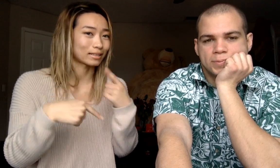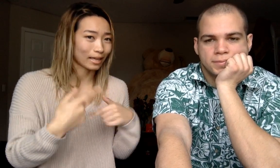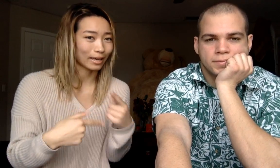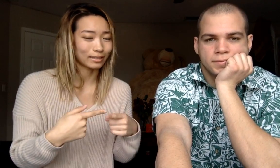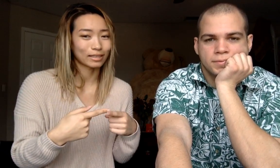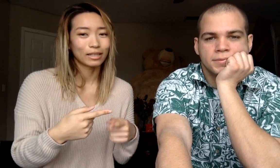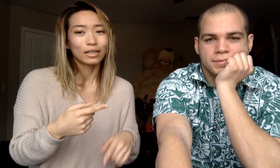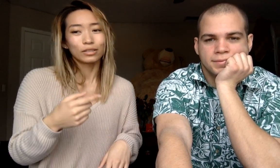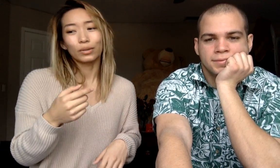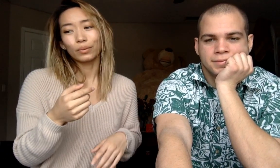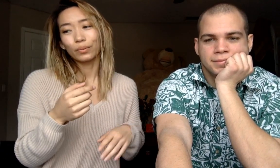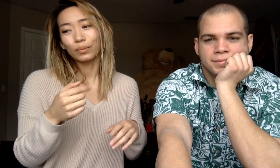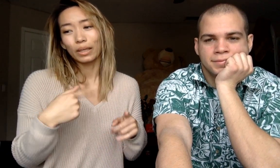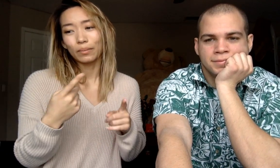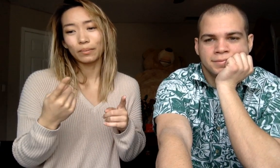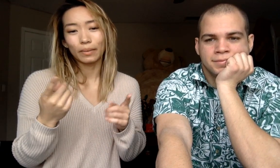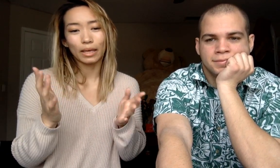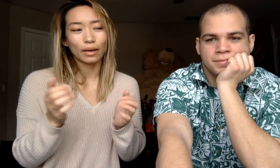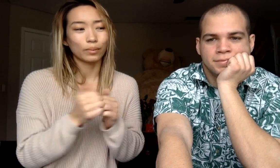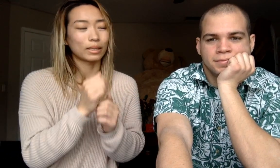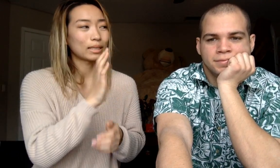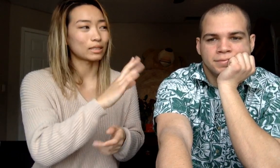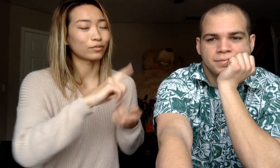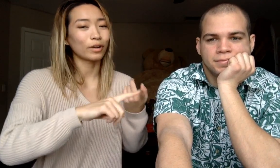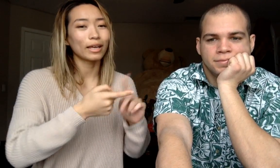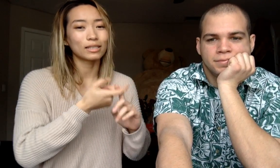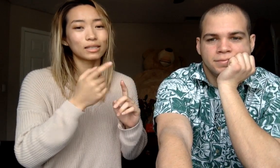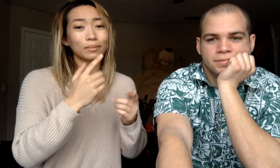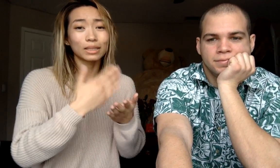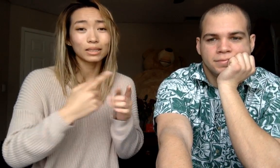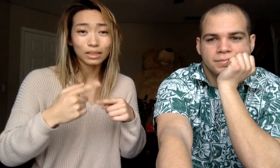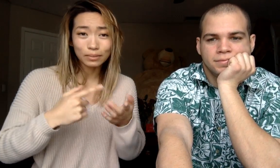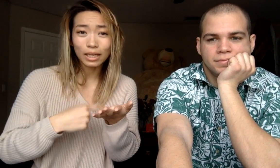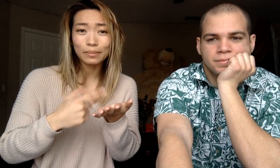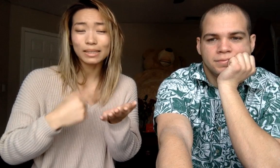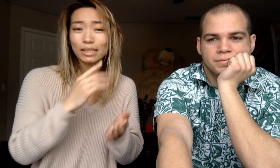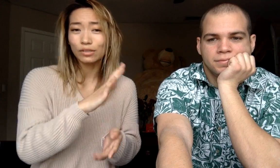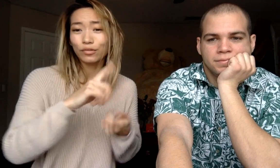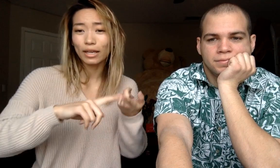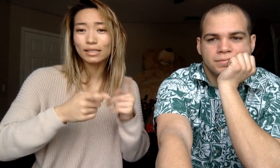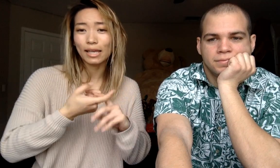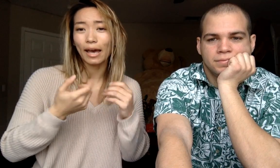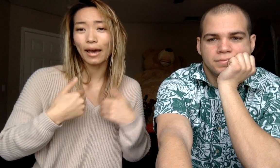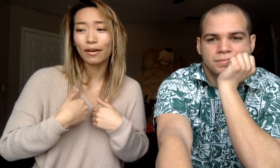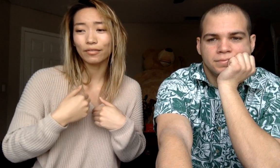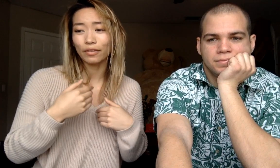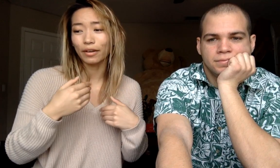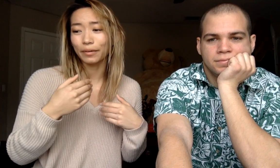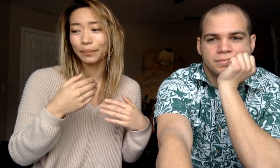signs. So when I hang out with his friends, sometimes his friends have